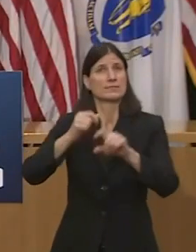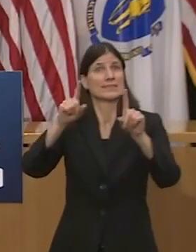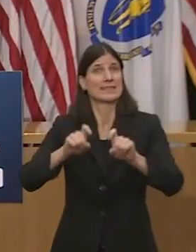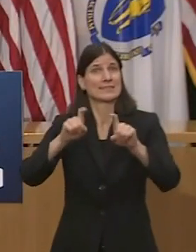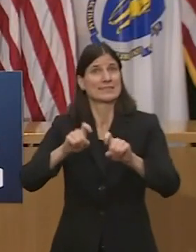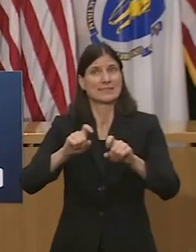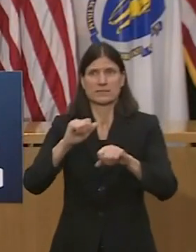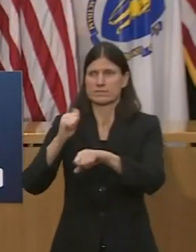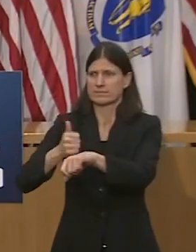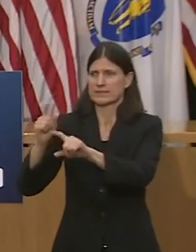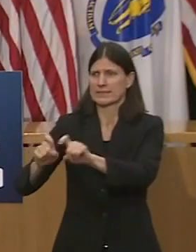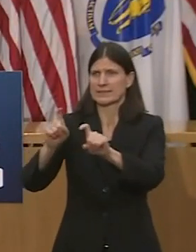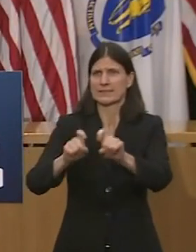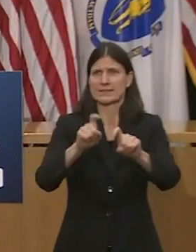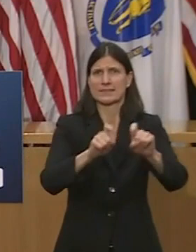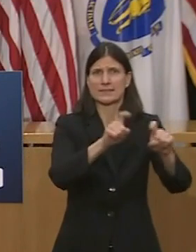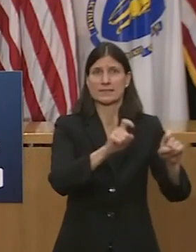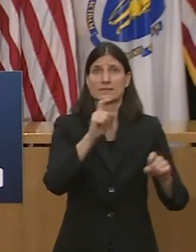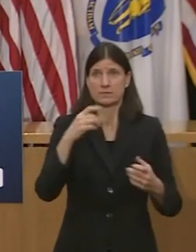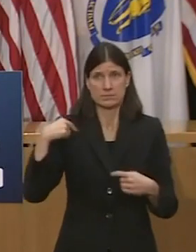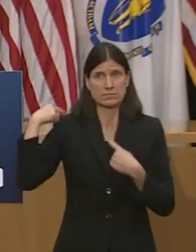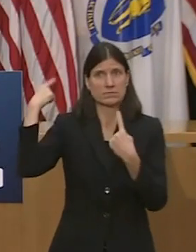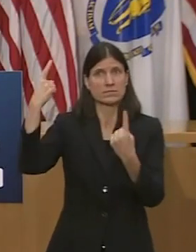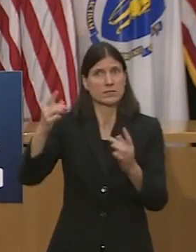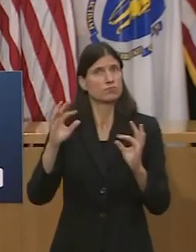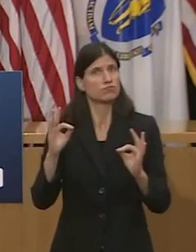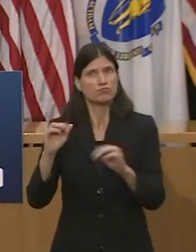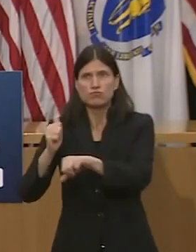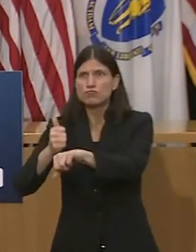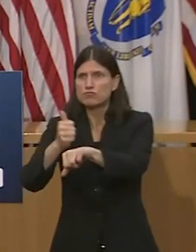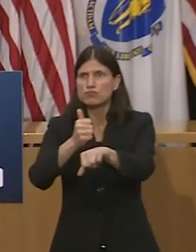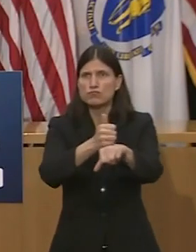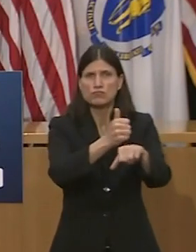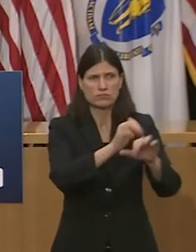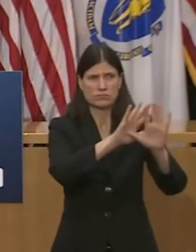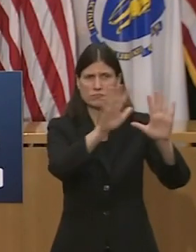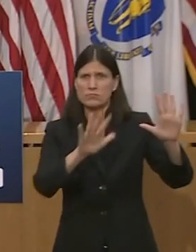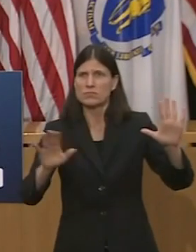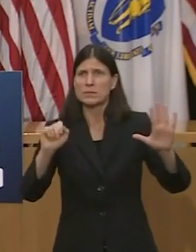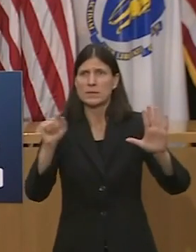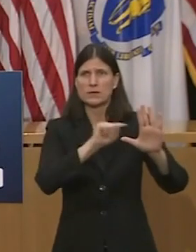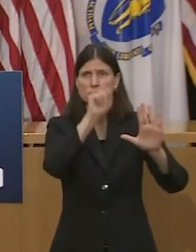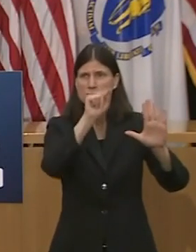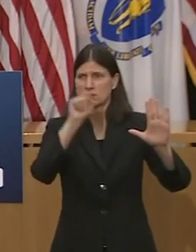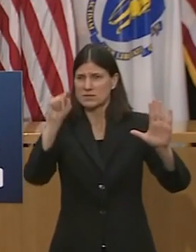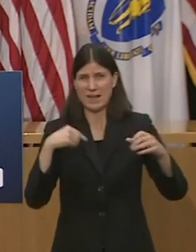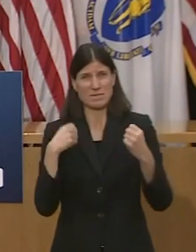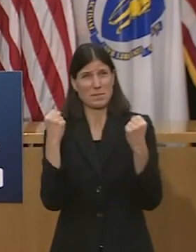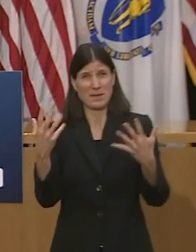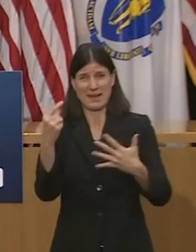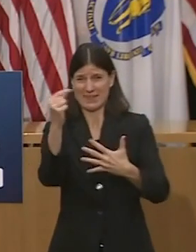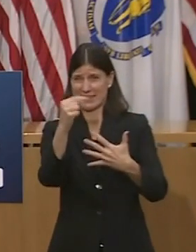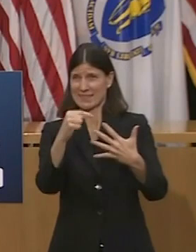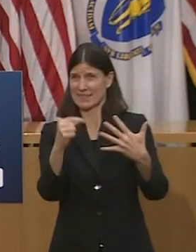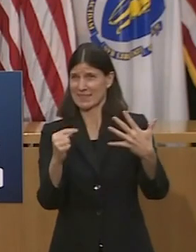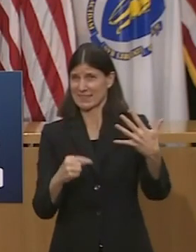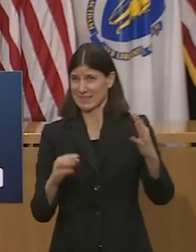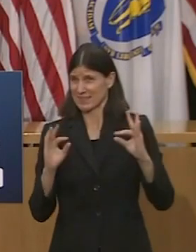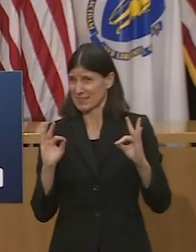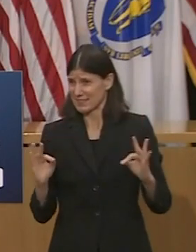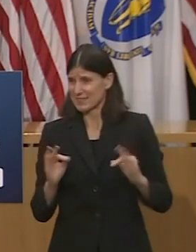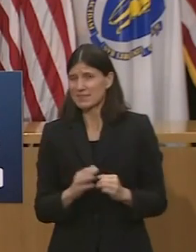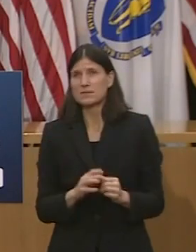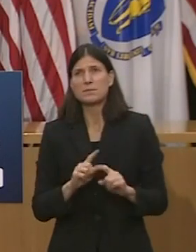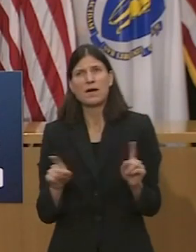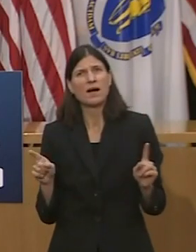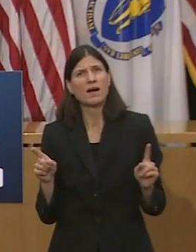not holding back during his coronavirus briefing on Tuesday, announcing major changes in the state during the coronavirus pandemic.